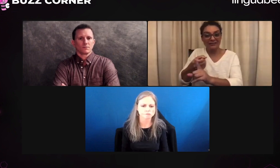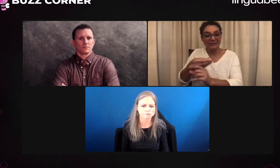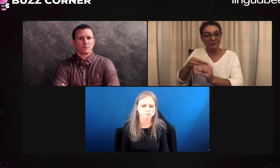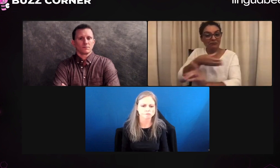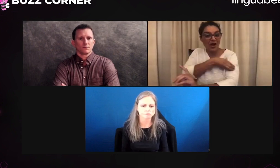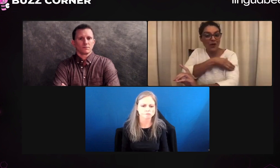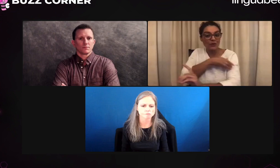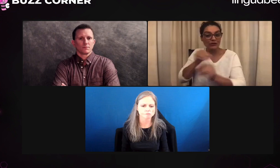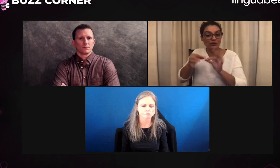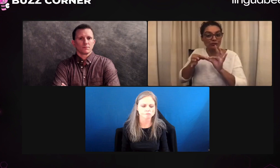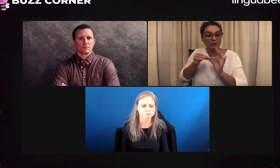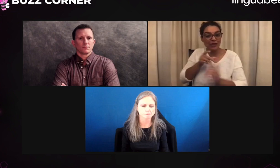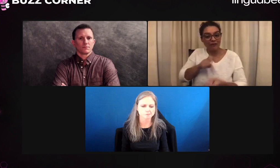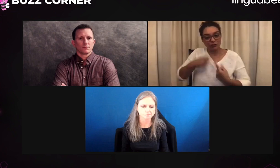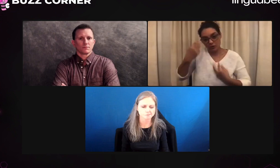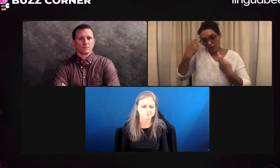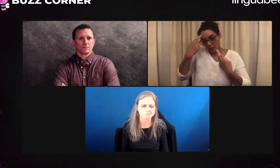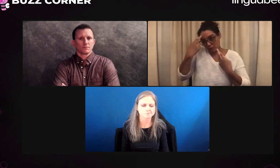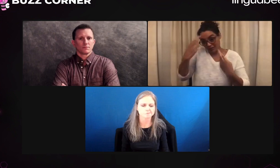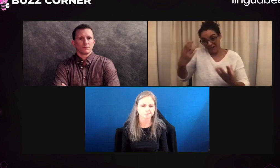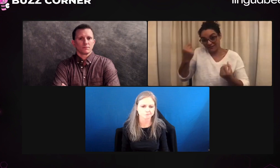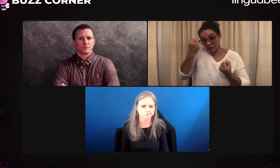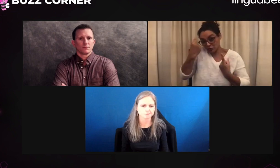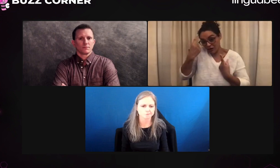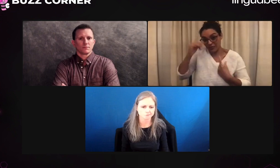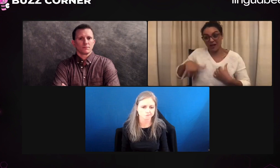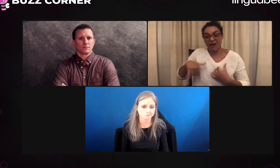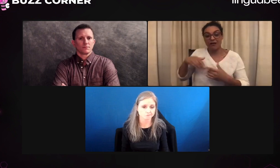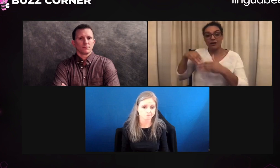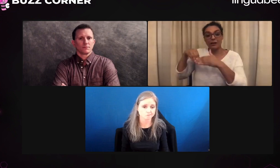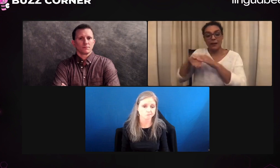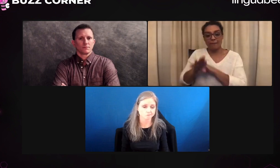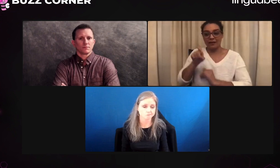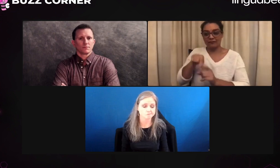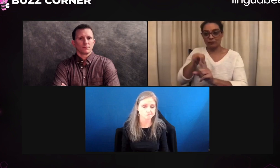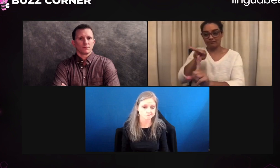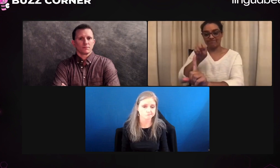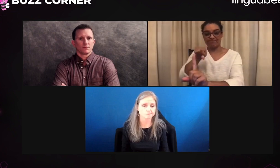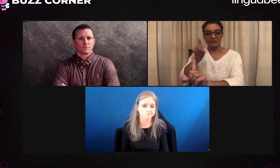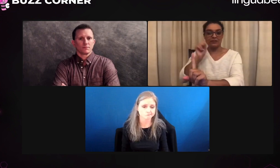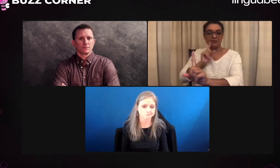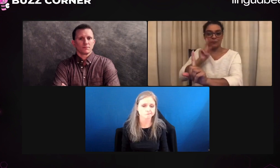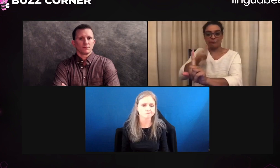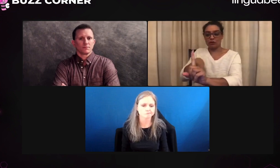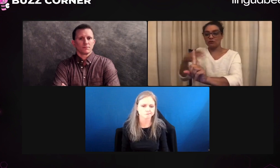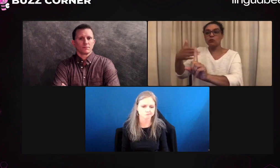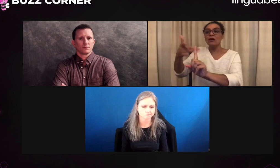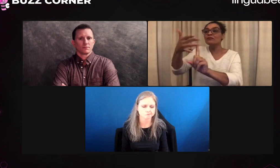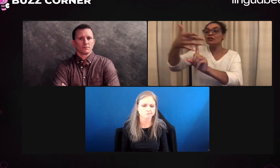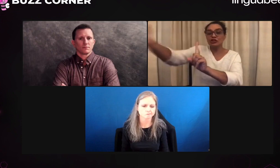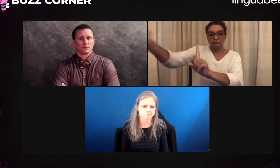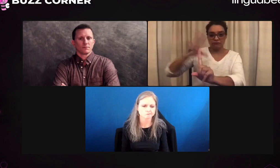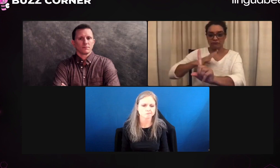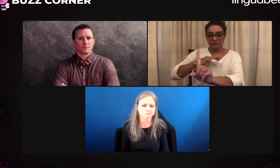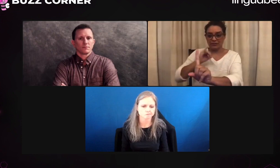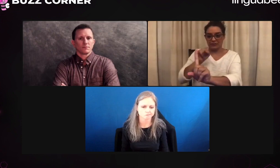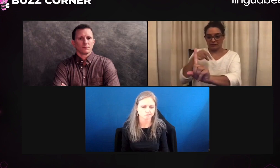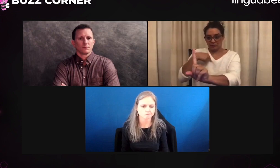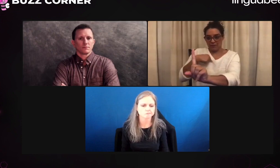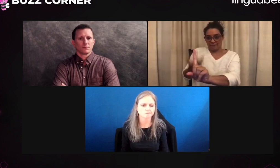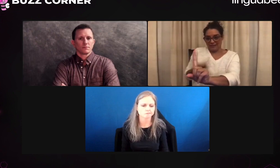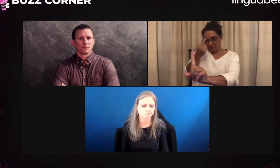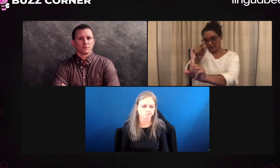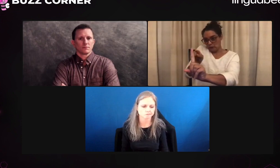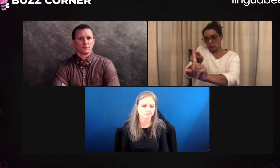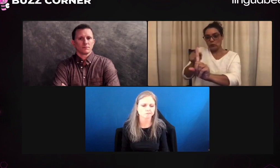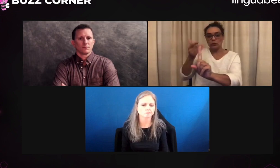different scenarios with a ton of different deaf people. So that is a position of power,